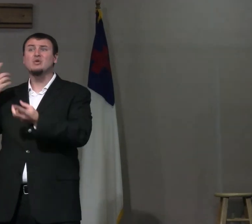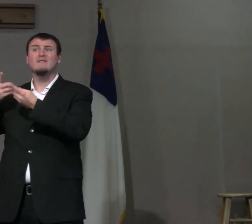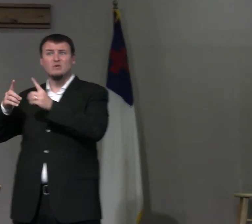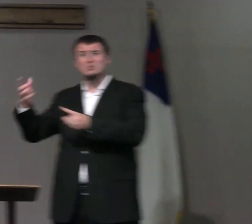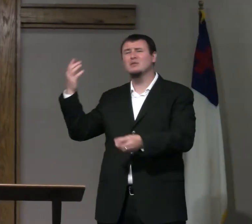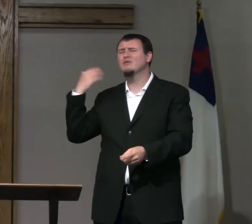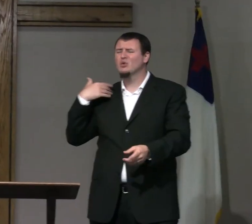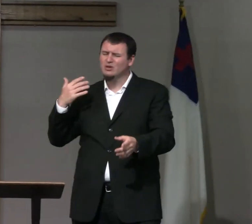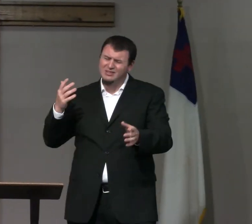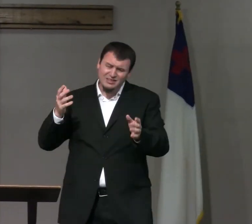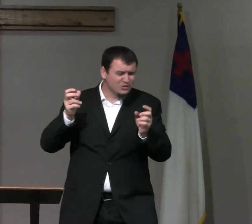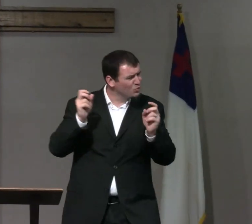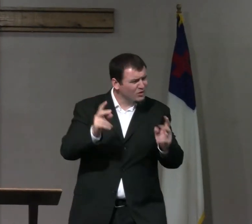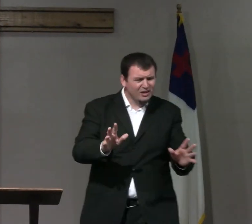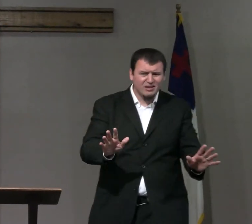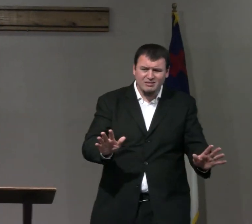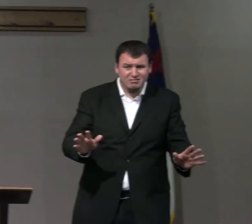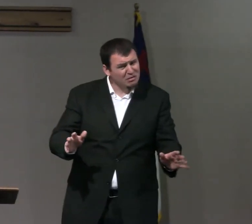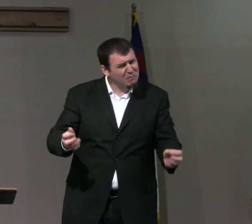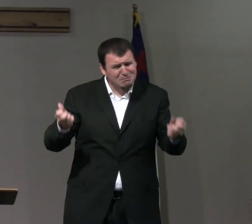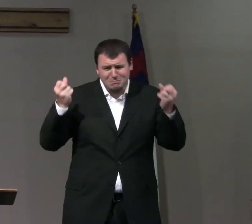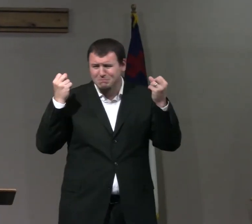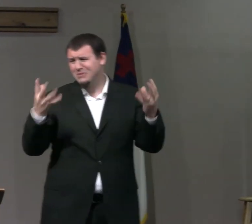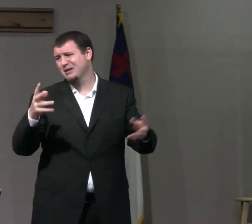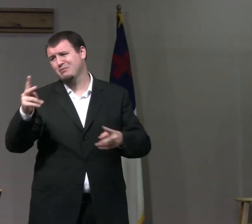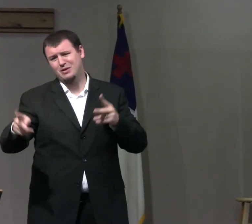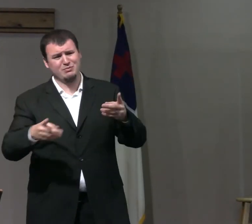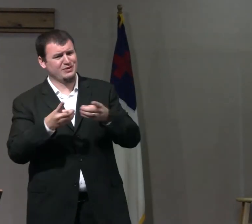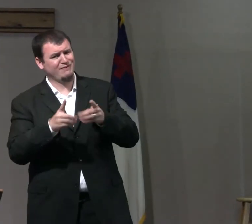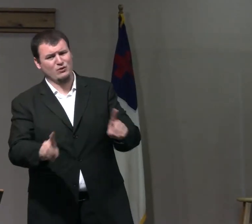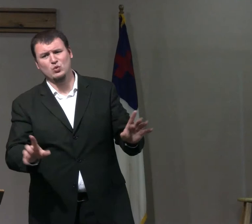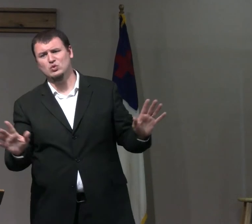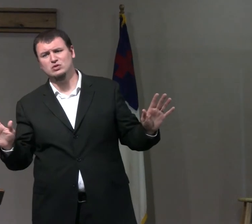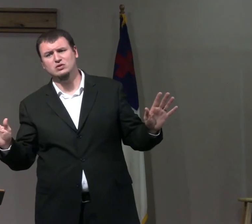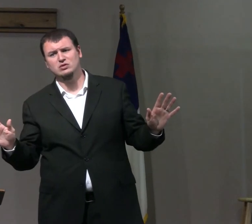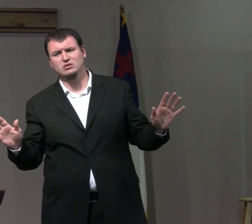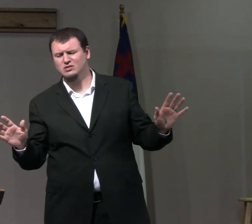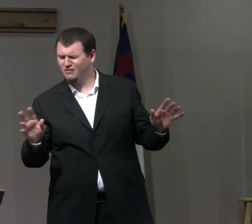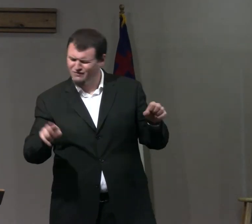You know, maybe, I've had a divorce before and made a mistake before. Well, that's okay.